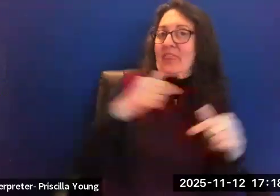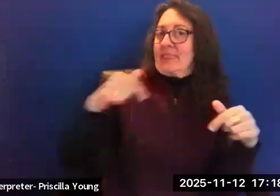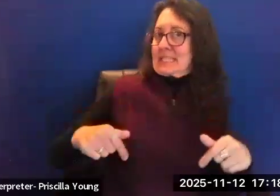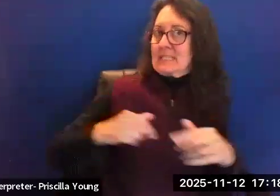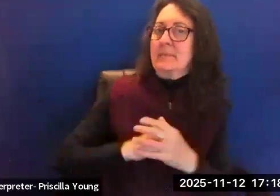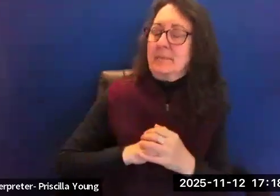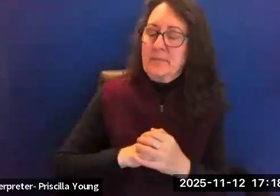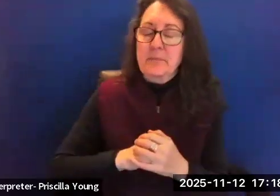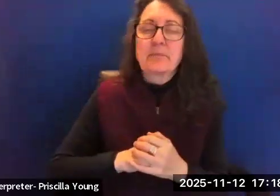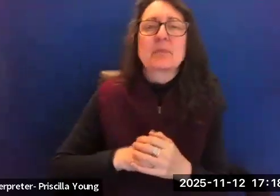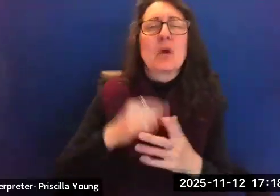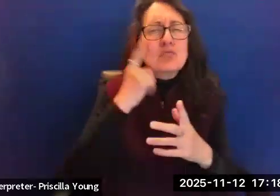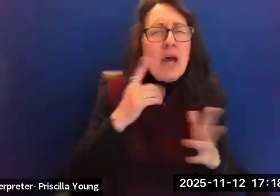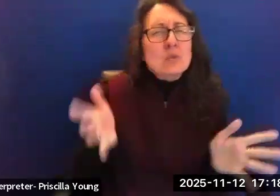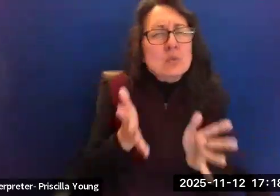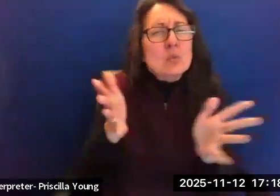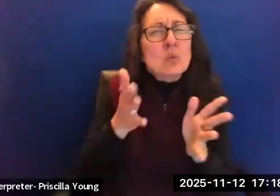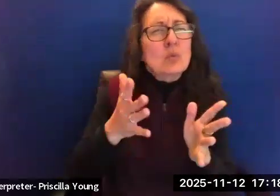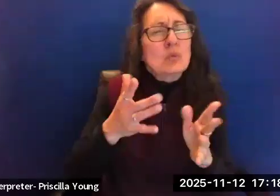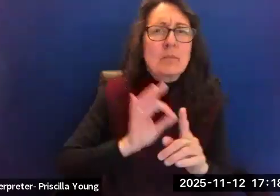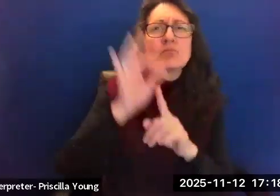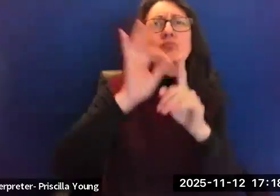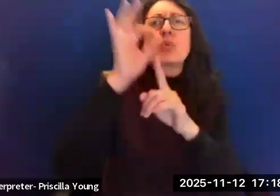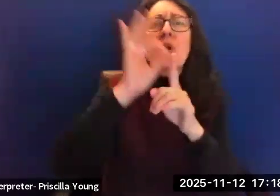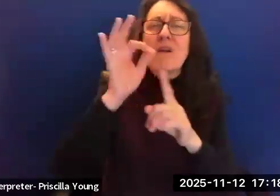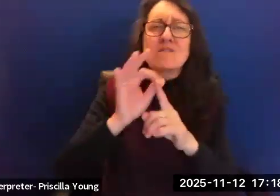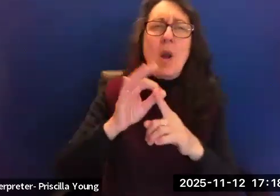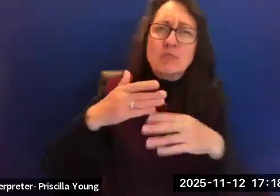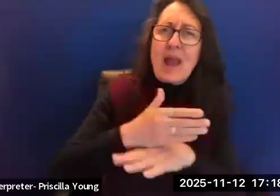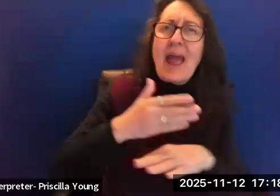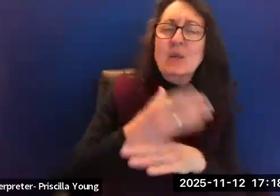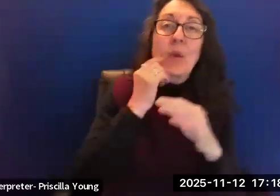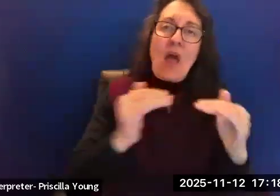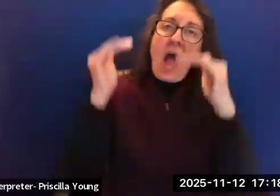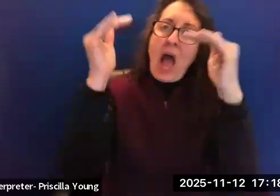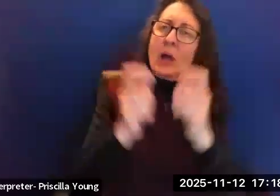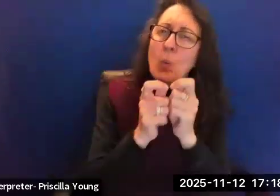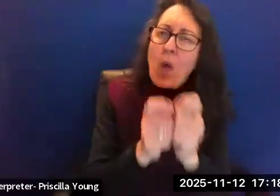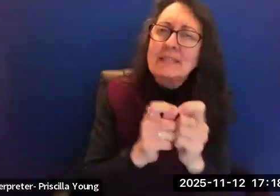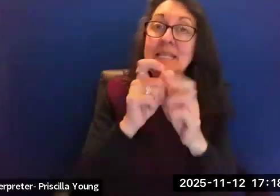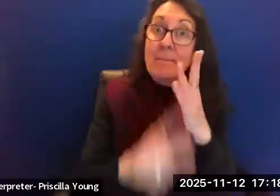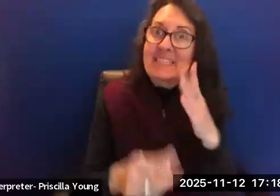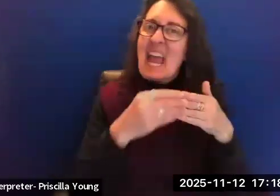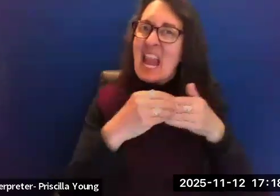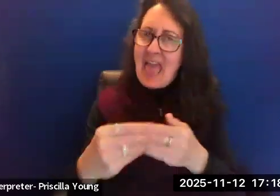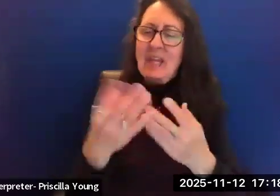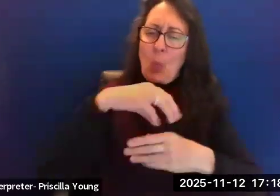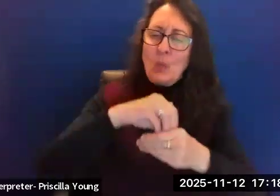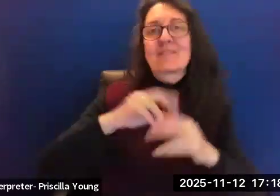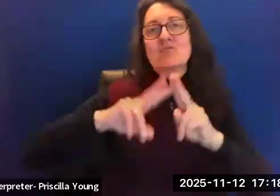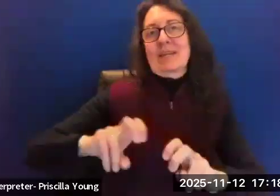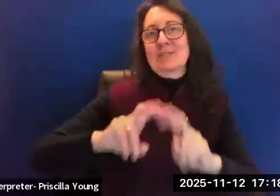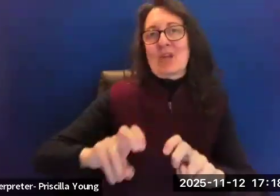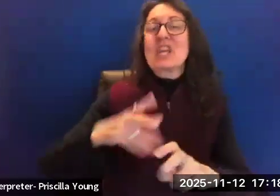to strengthen practice in high quality, disability-led and inclusive research that has an impact